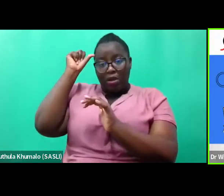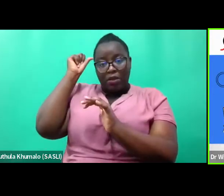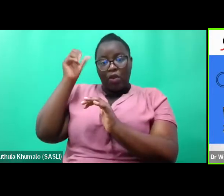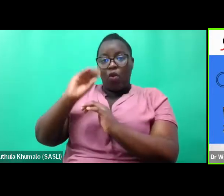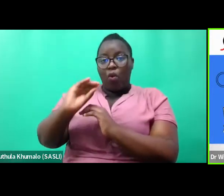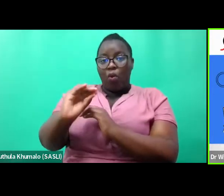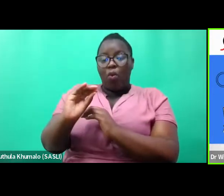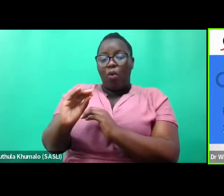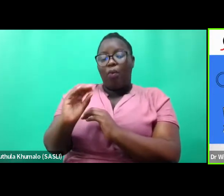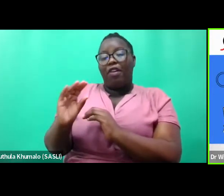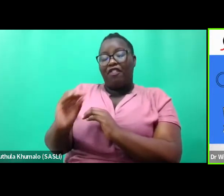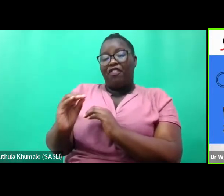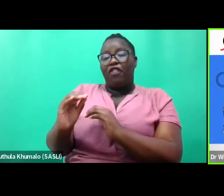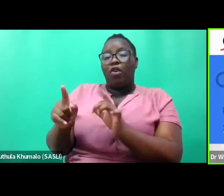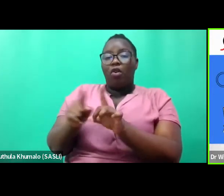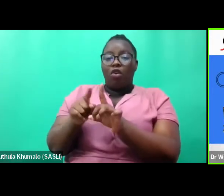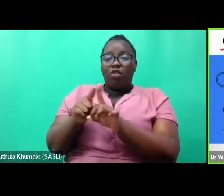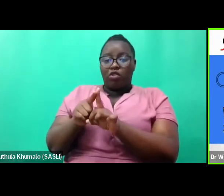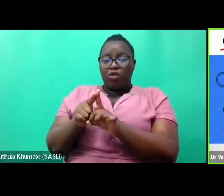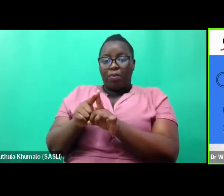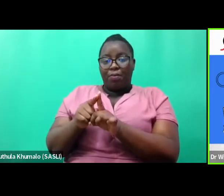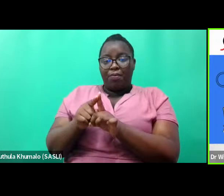there to that